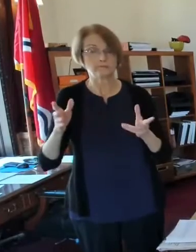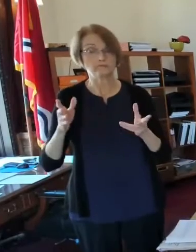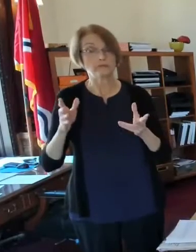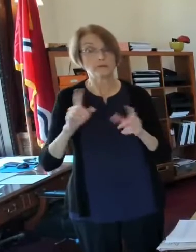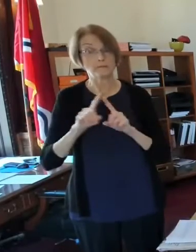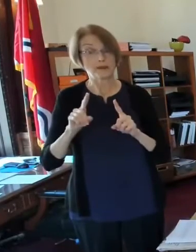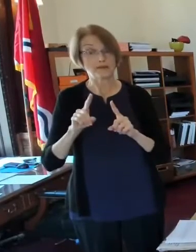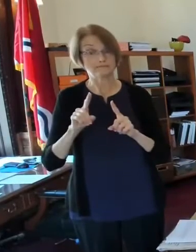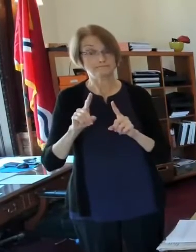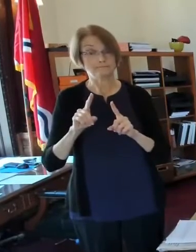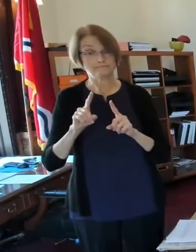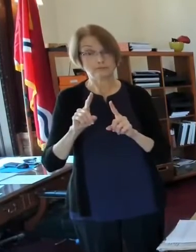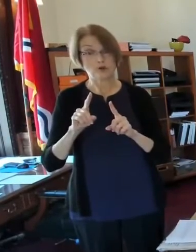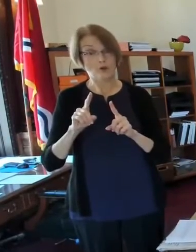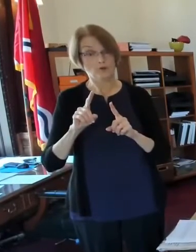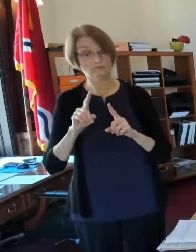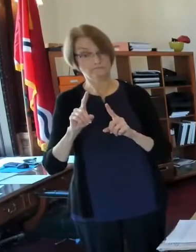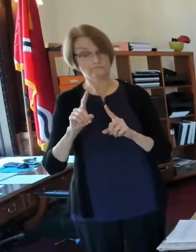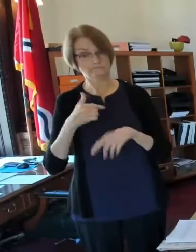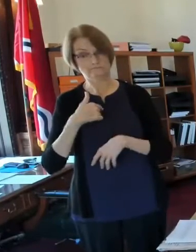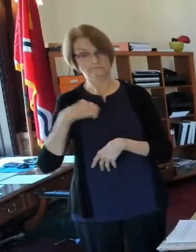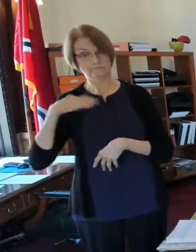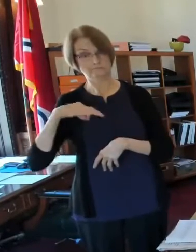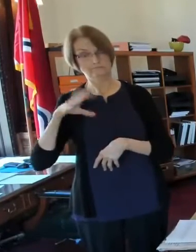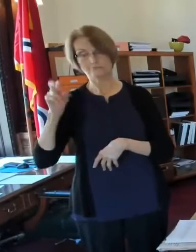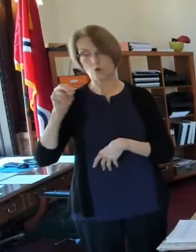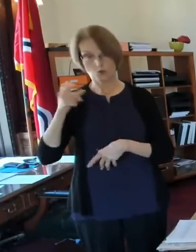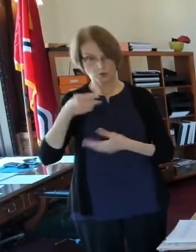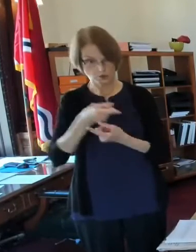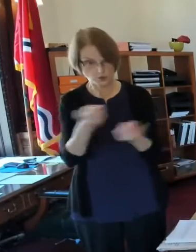it happen, and we just have to stay the course here.